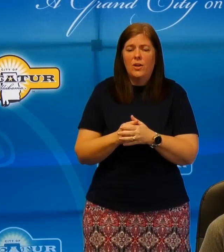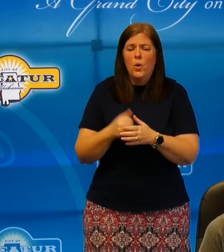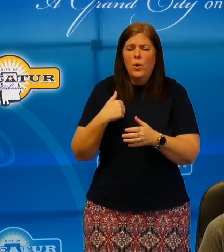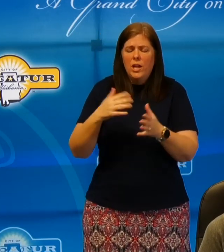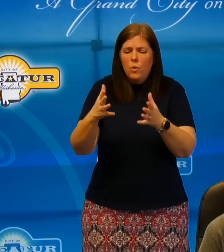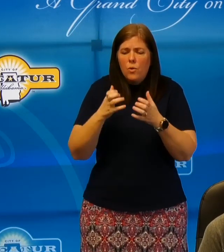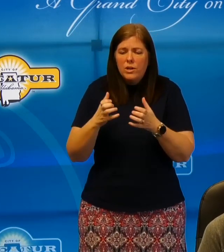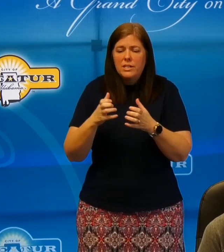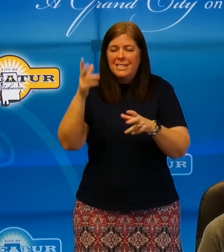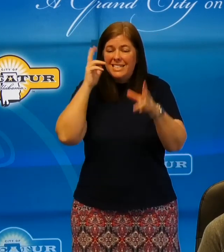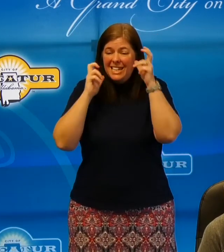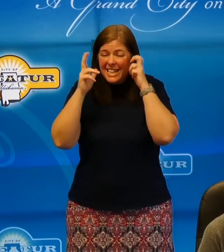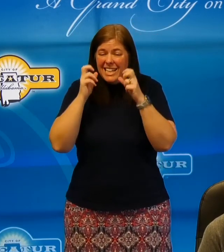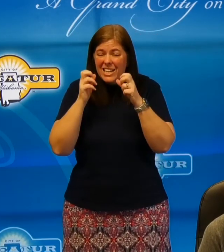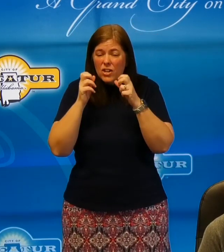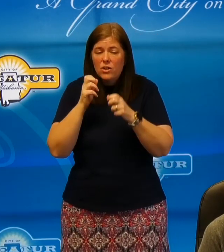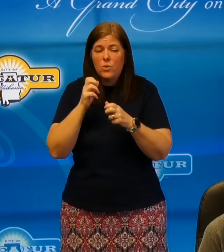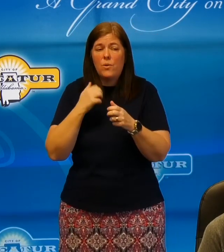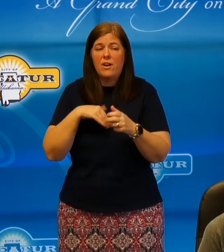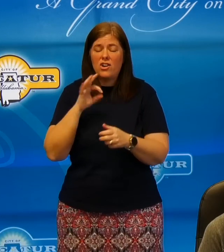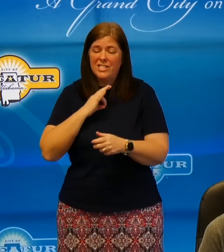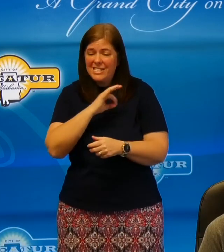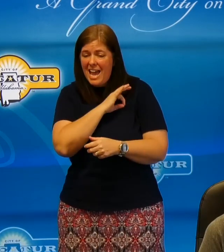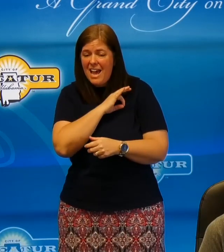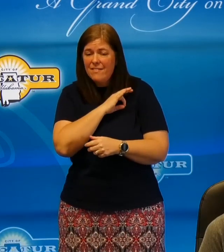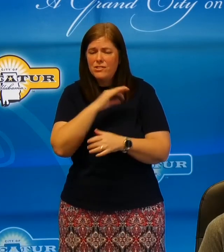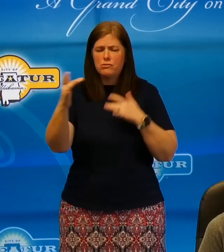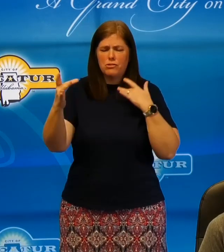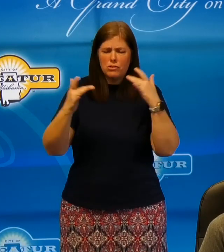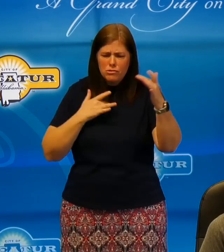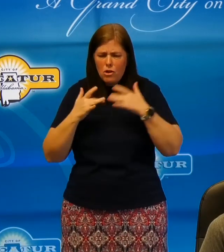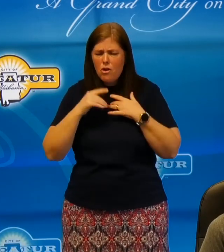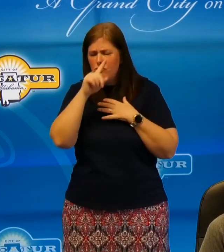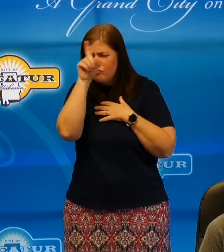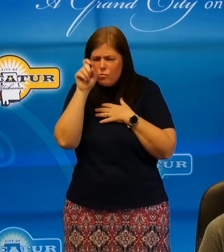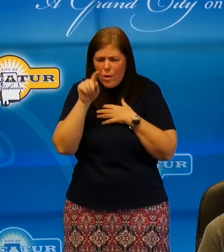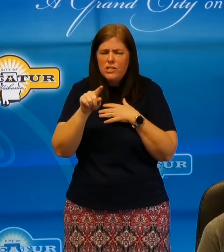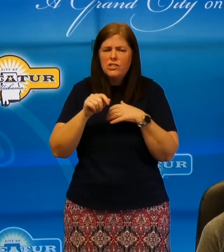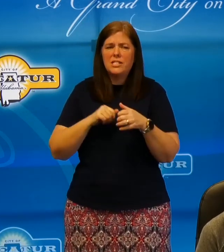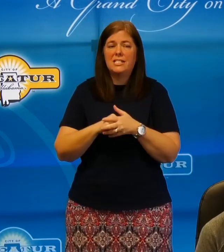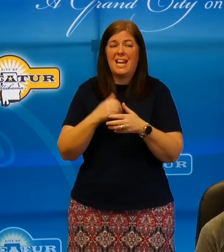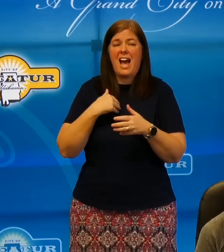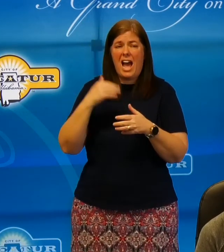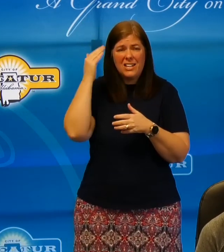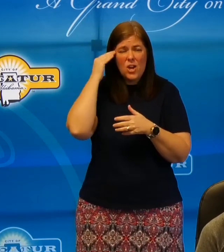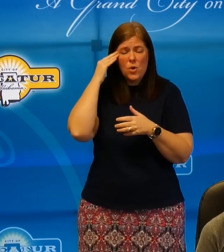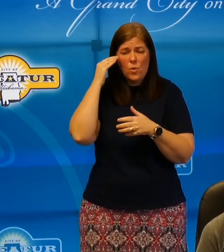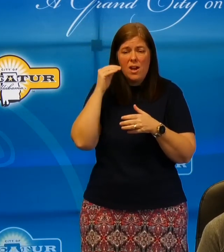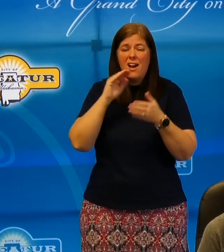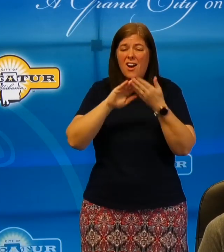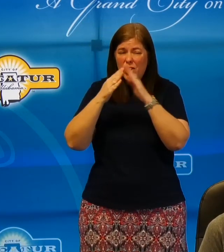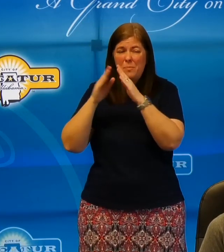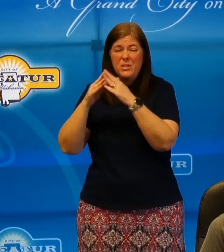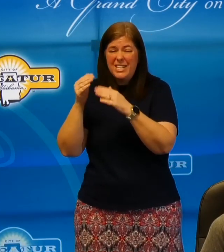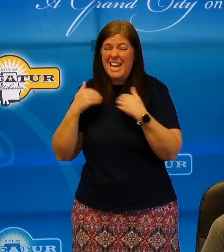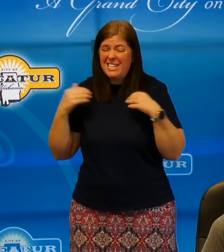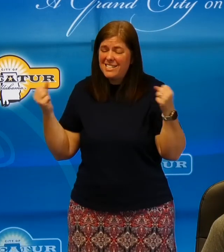hear what the staff's concerns are, questions. I know the community has fears. Well, so do